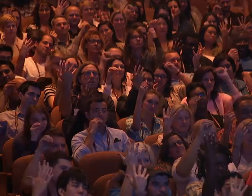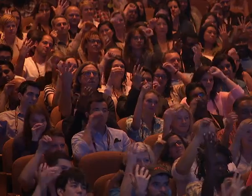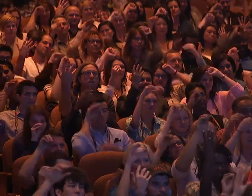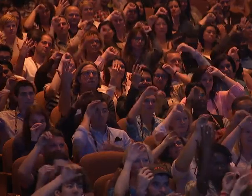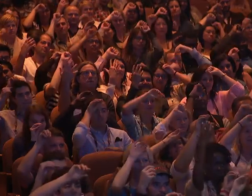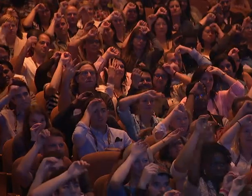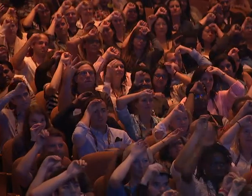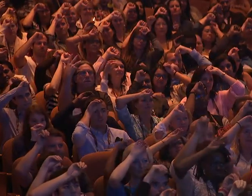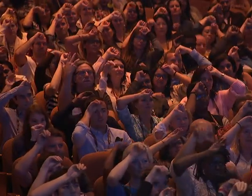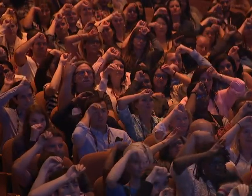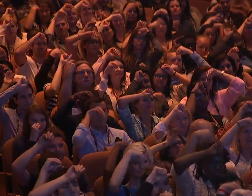And again.